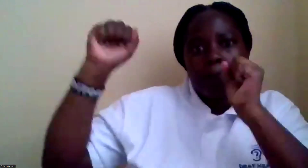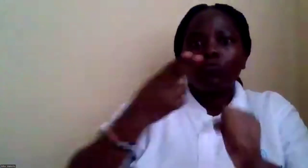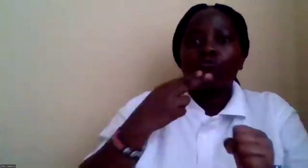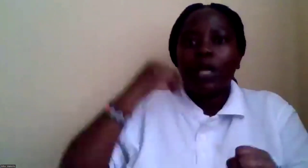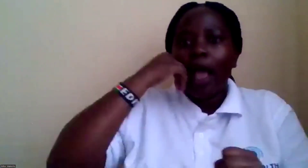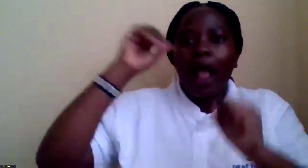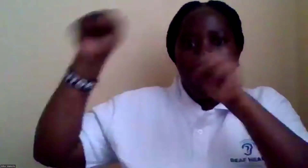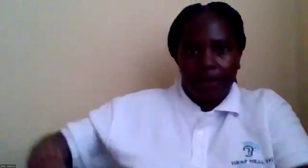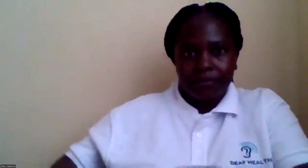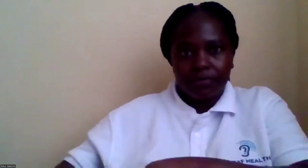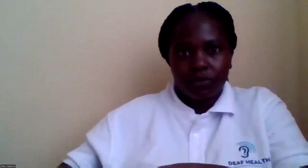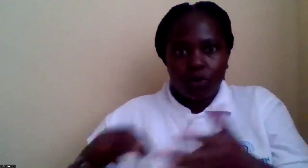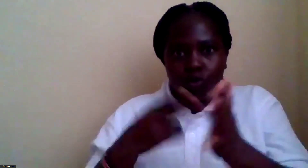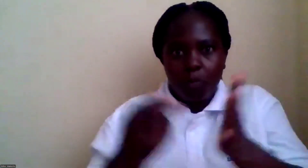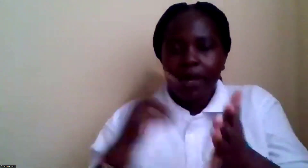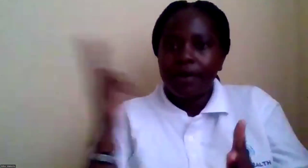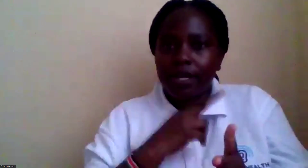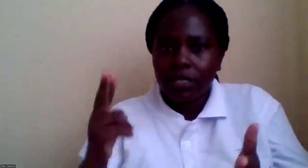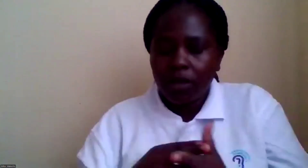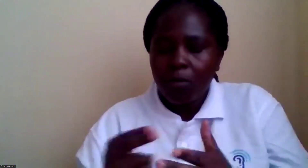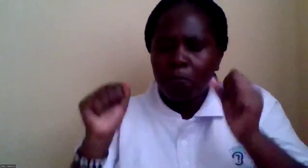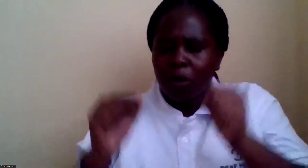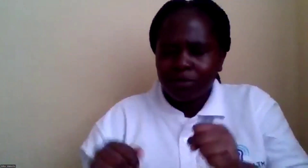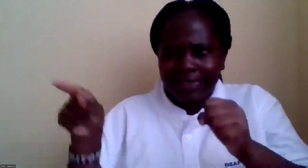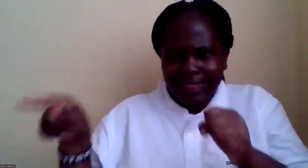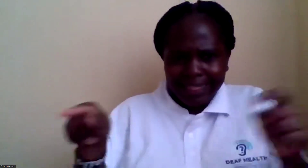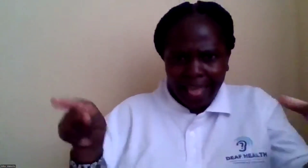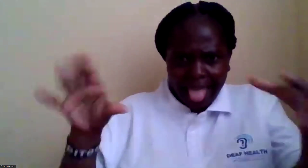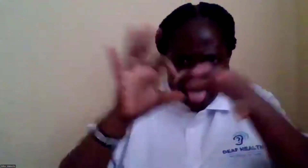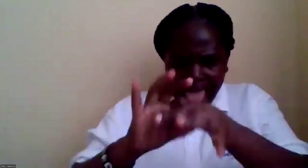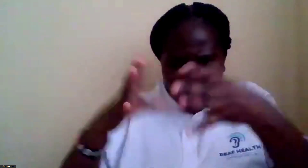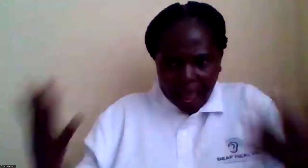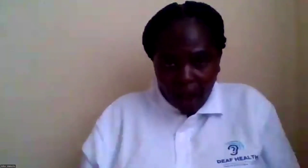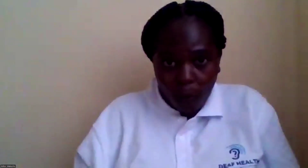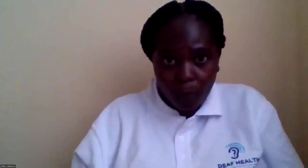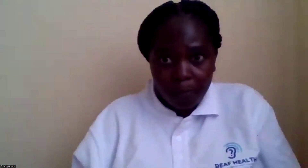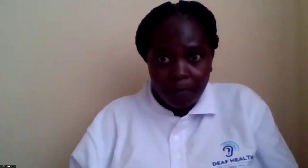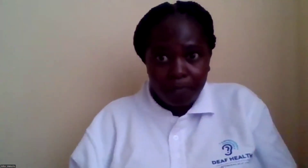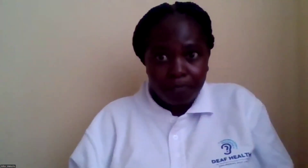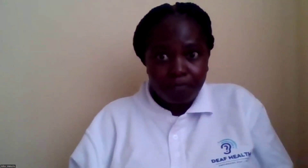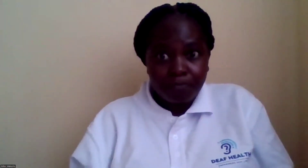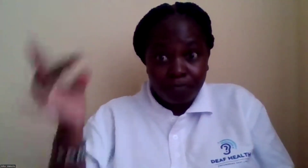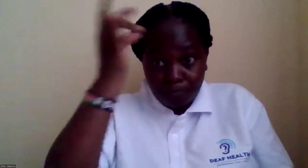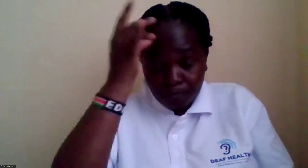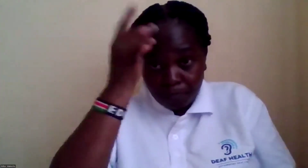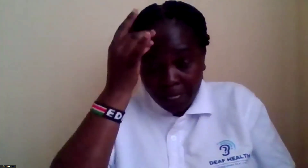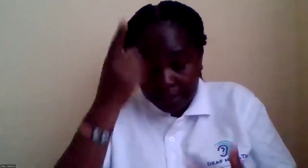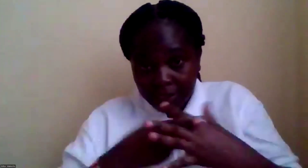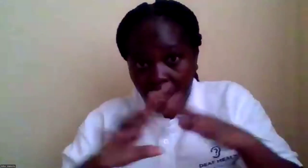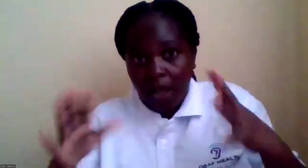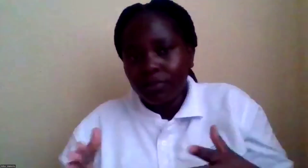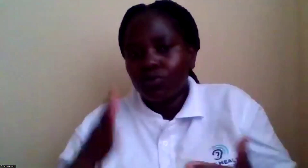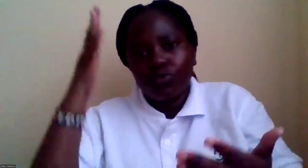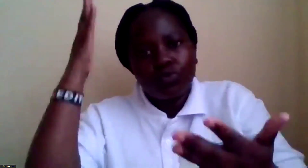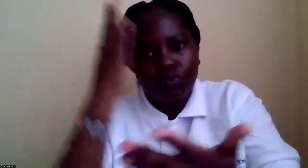which the risk factors will combine and either cause the disease or not cause the disease, truth be told, that is